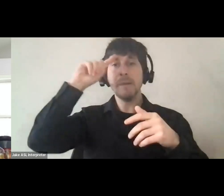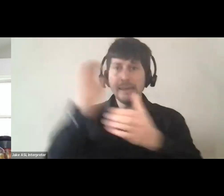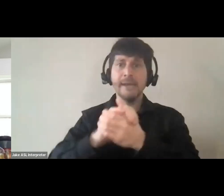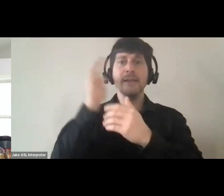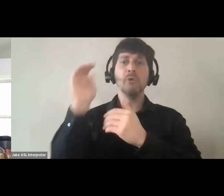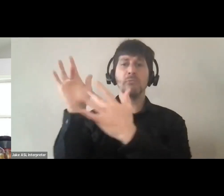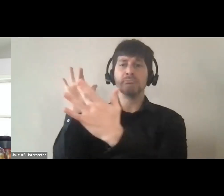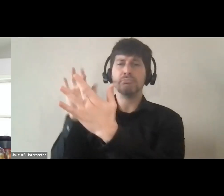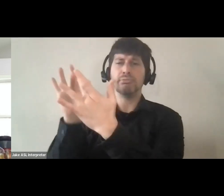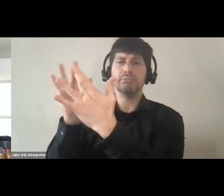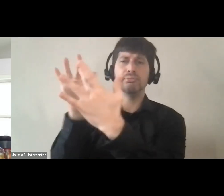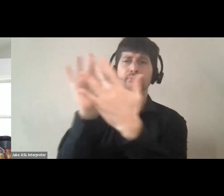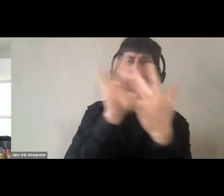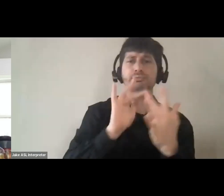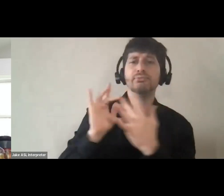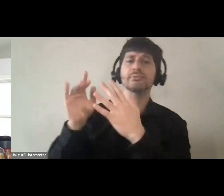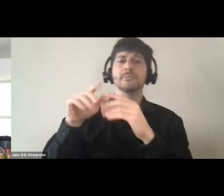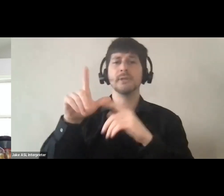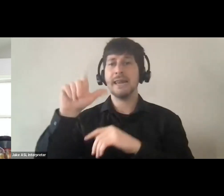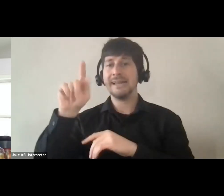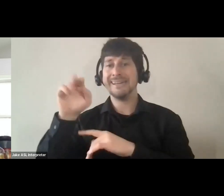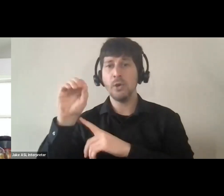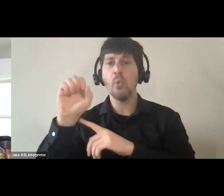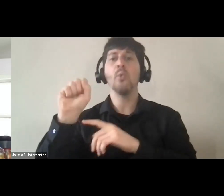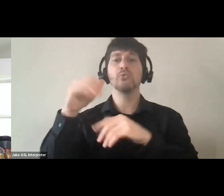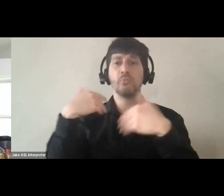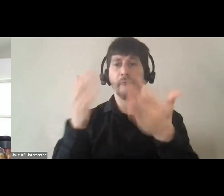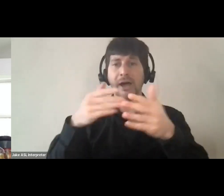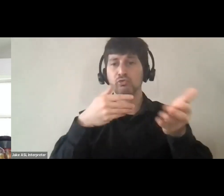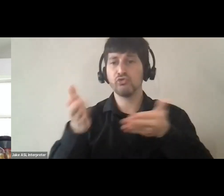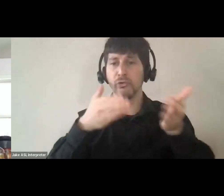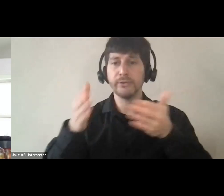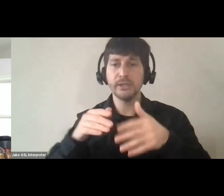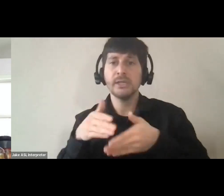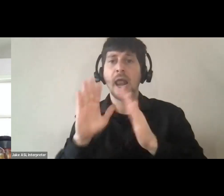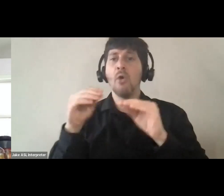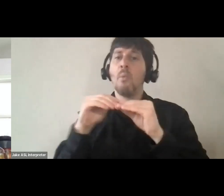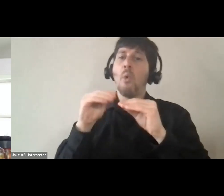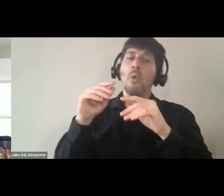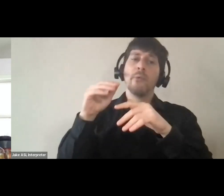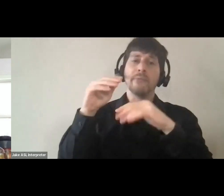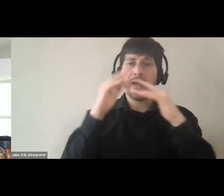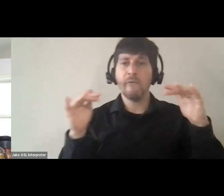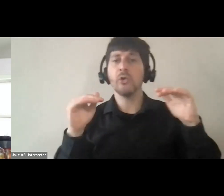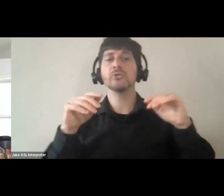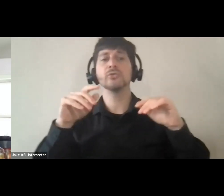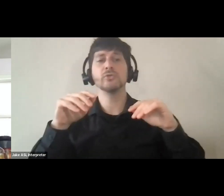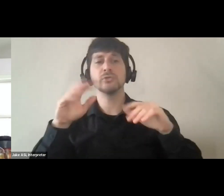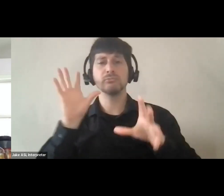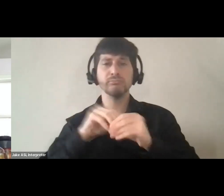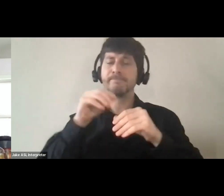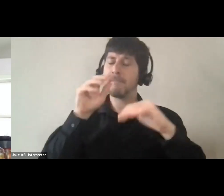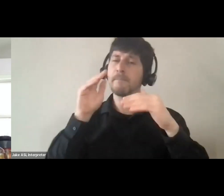to Latinos and offering services that will make us more diverse, that would allow communities to really participate. So plan